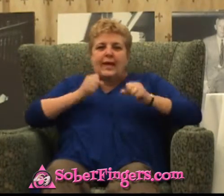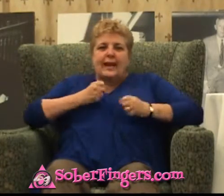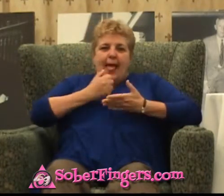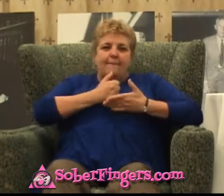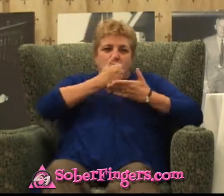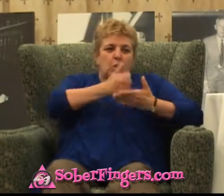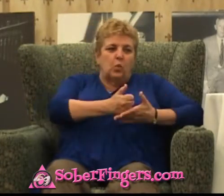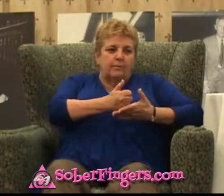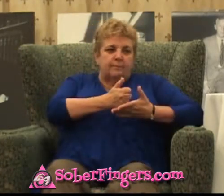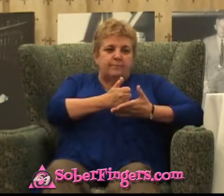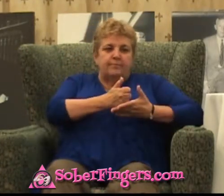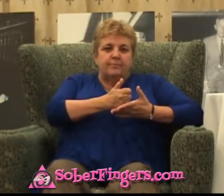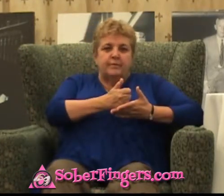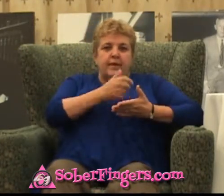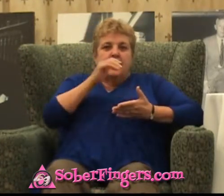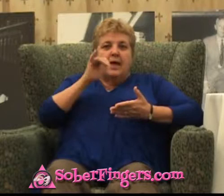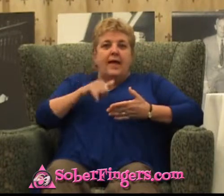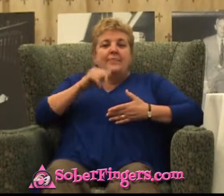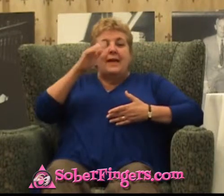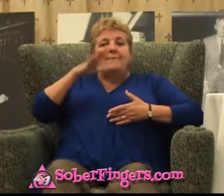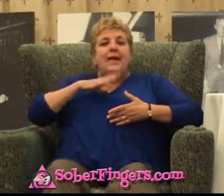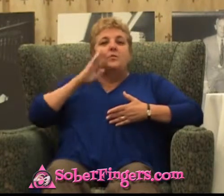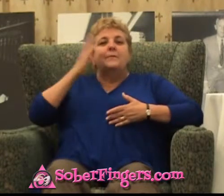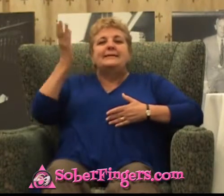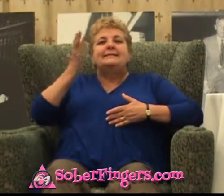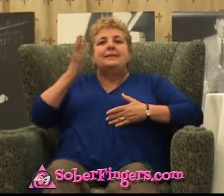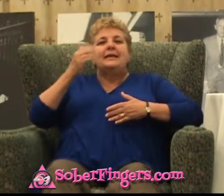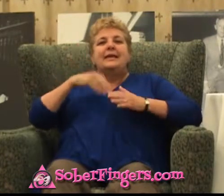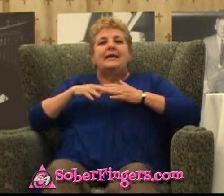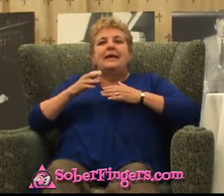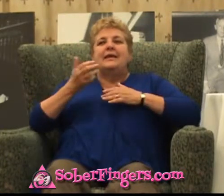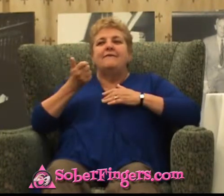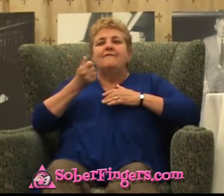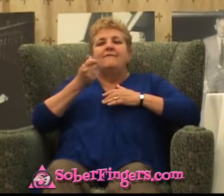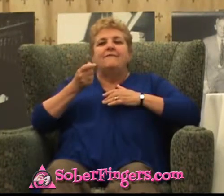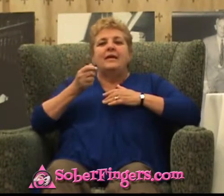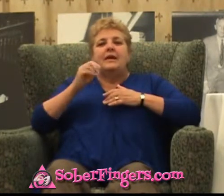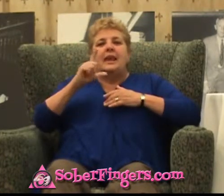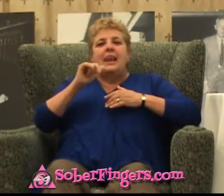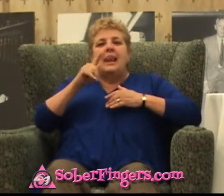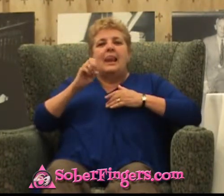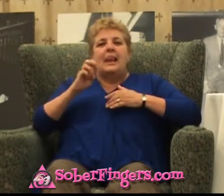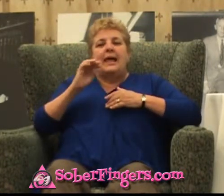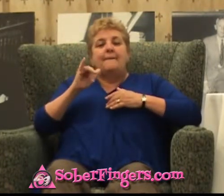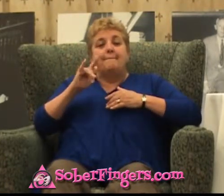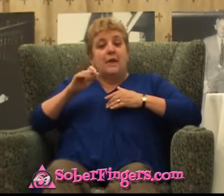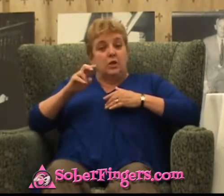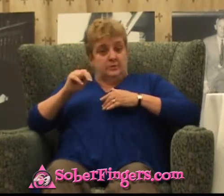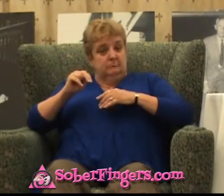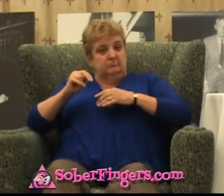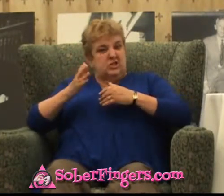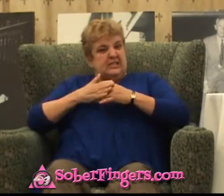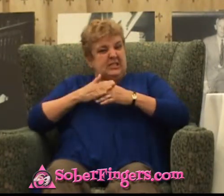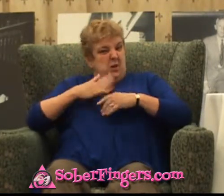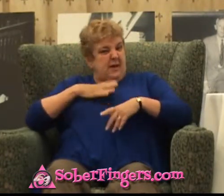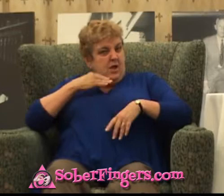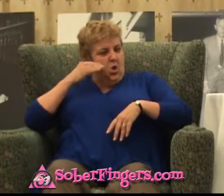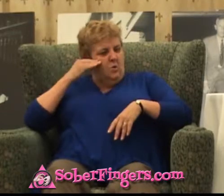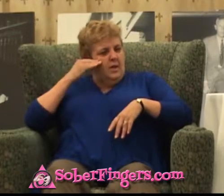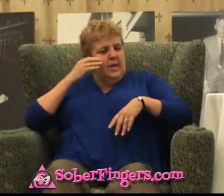be speaking at Lake Milton here in a couple weeks. It's a couple hours from my home. And I said, okay. And so what I did was I went a